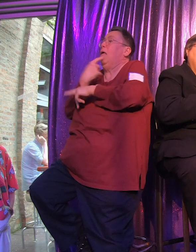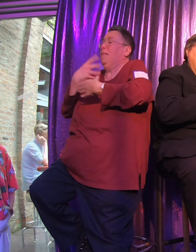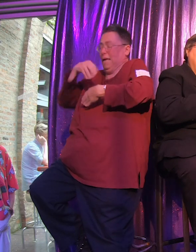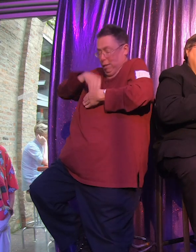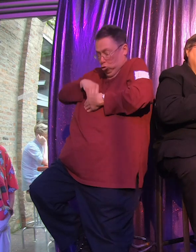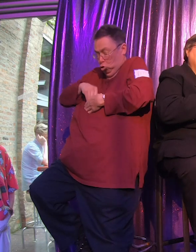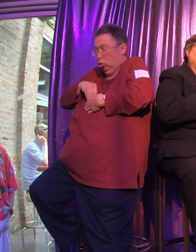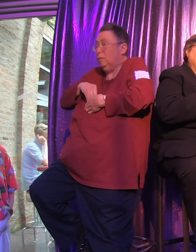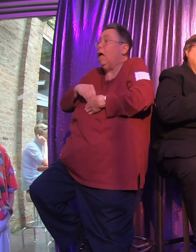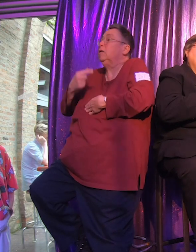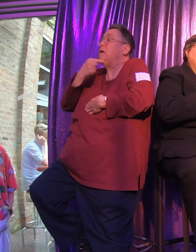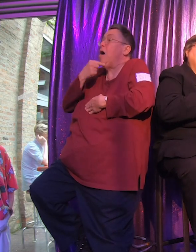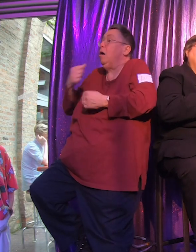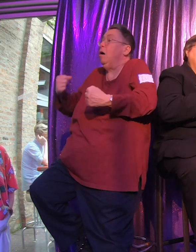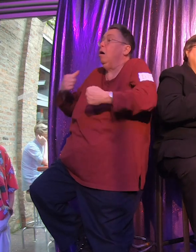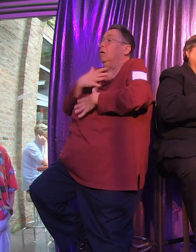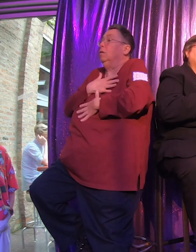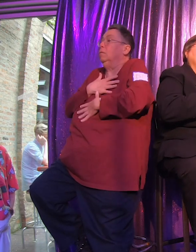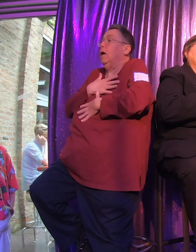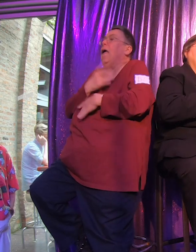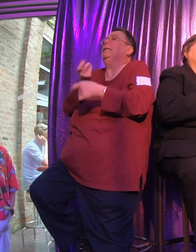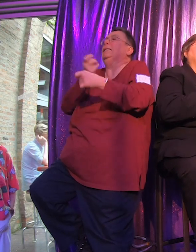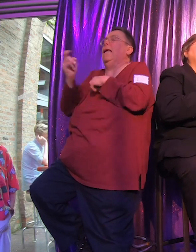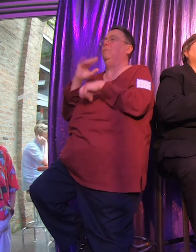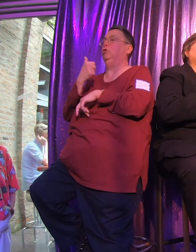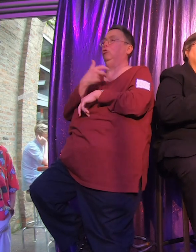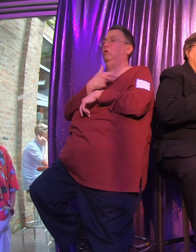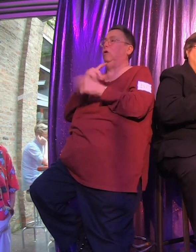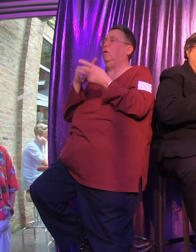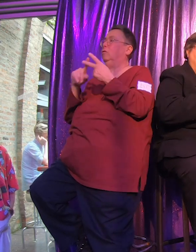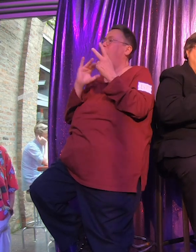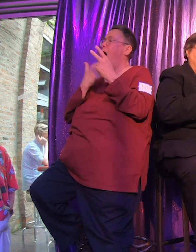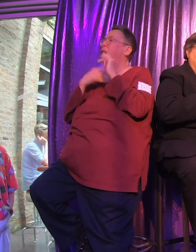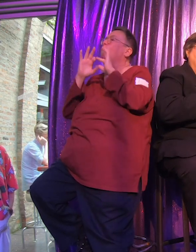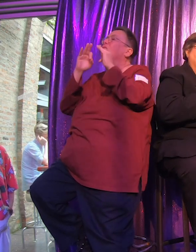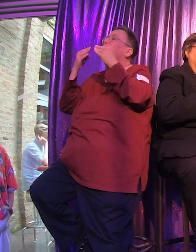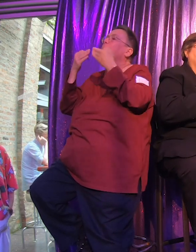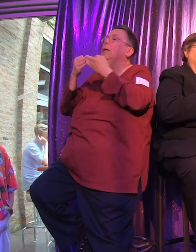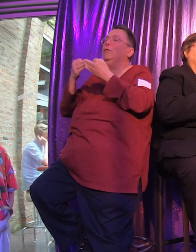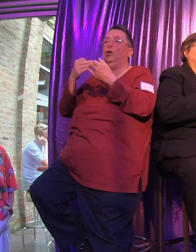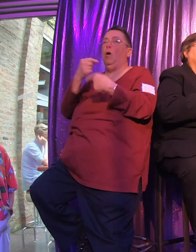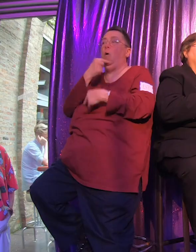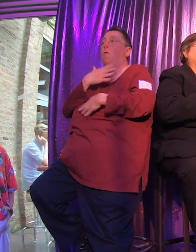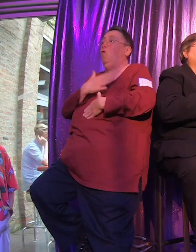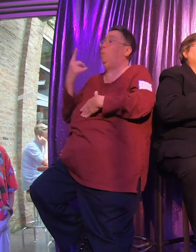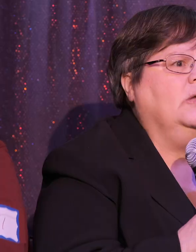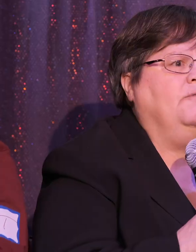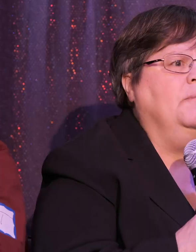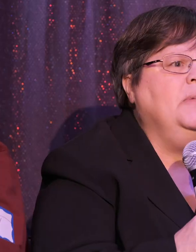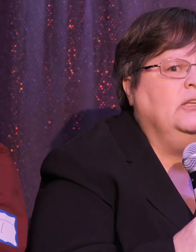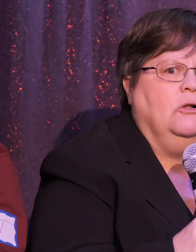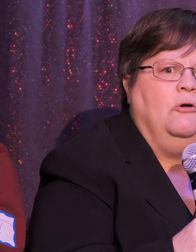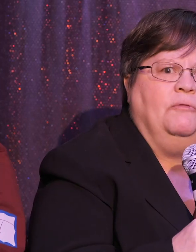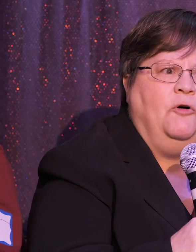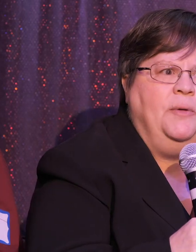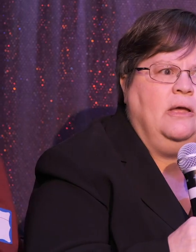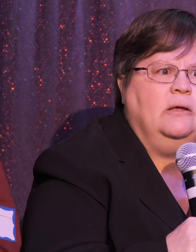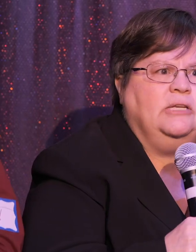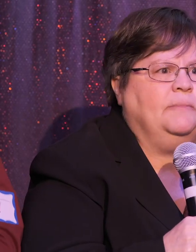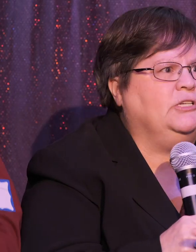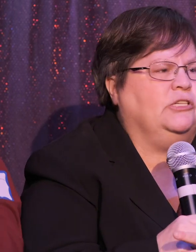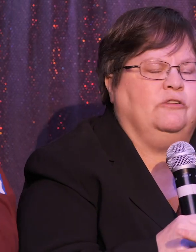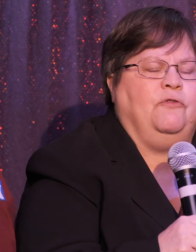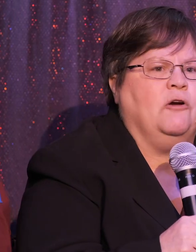internalized homophobia is what damages us. Our familial homophobia, as Sarah Shulman writes about, familial